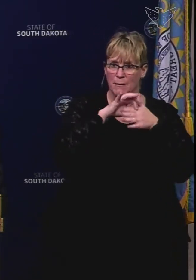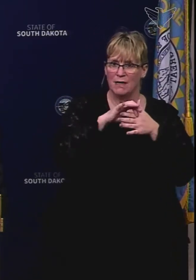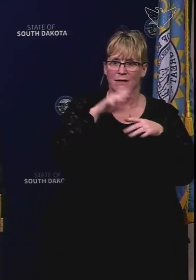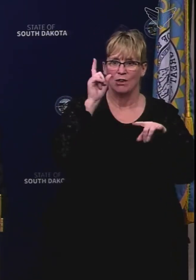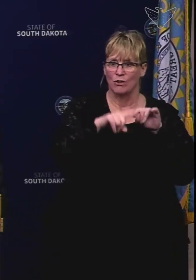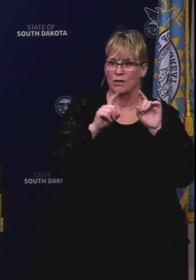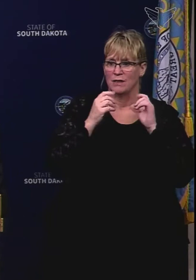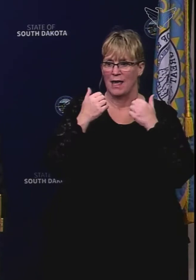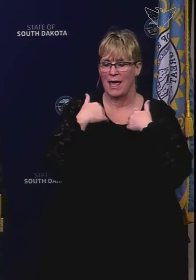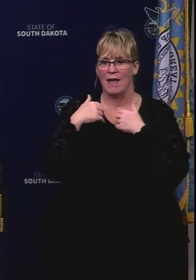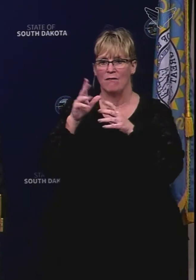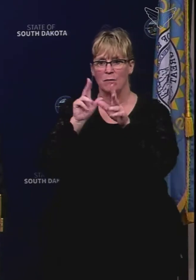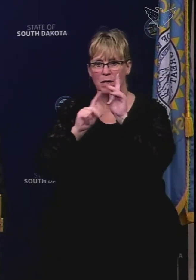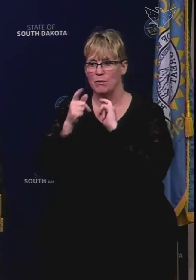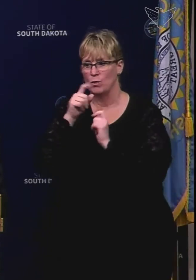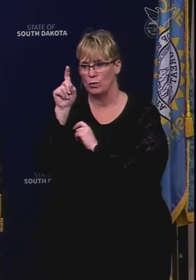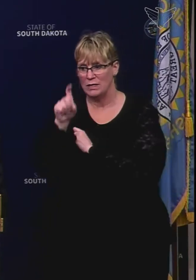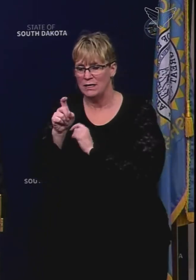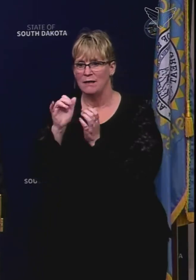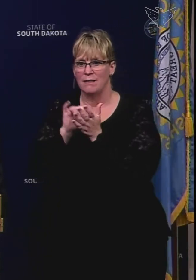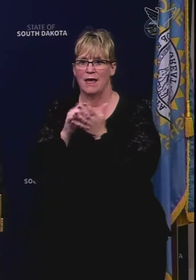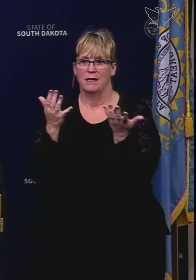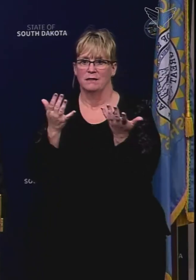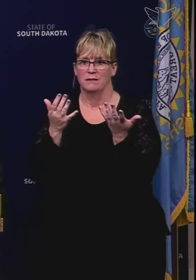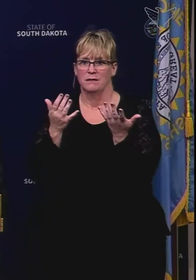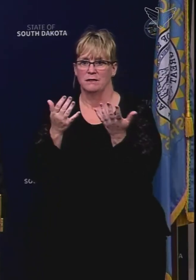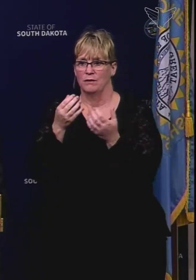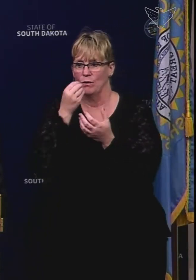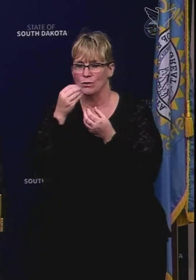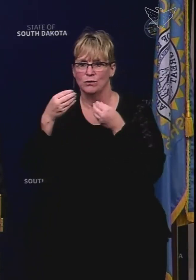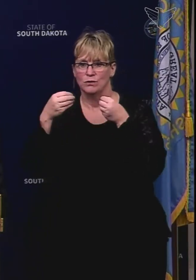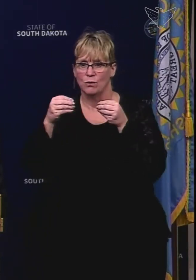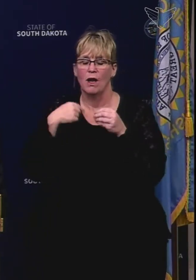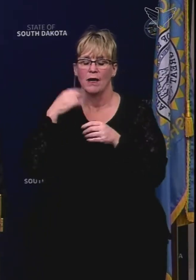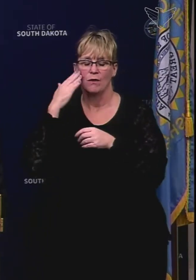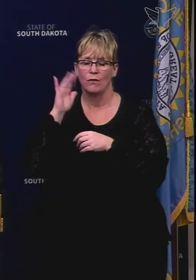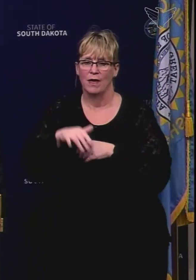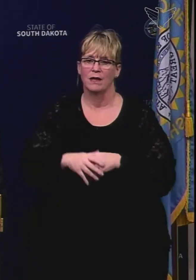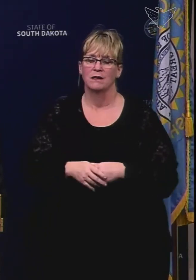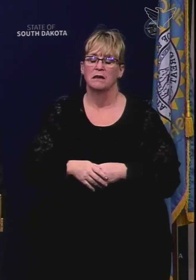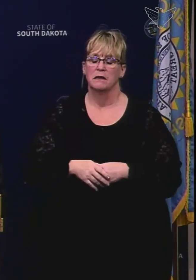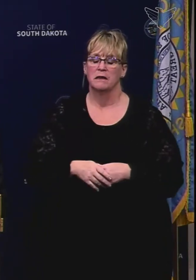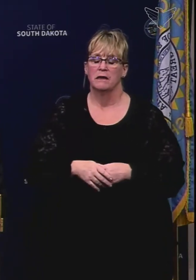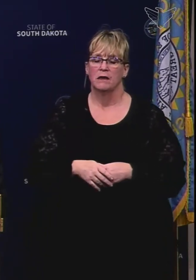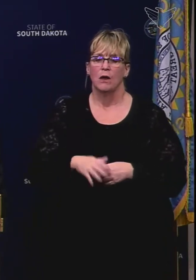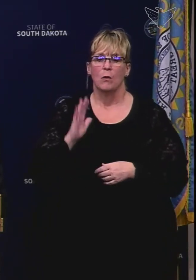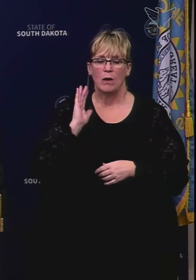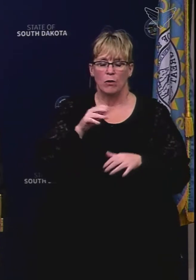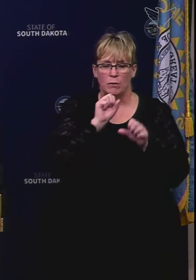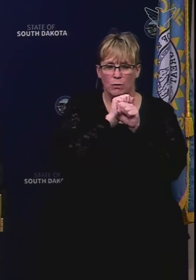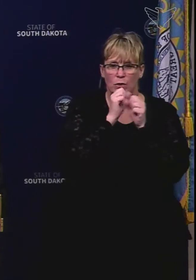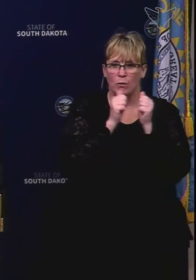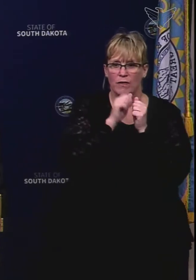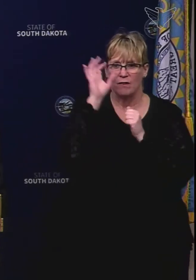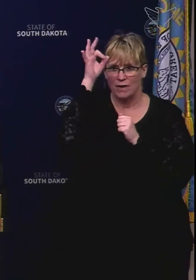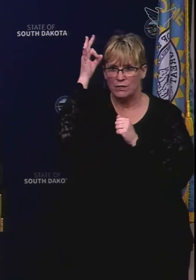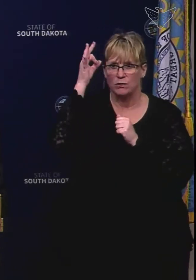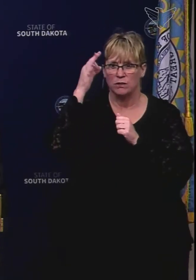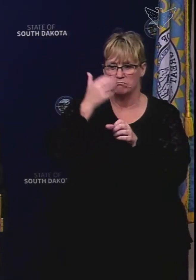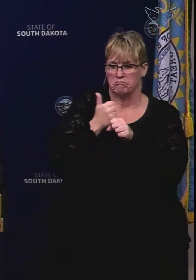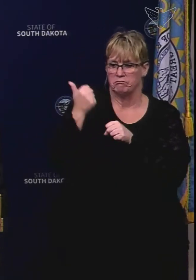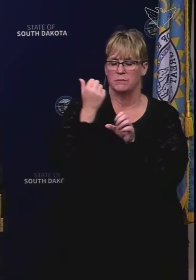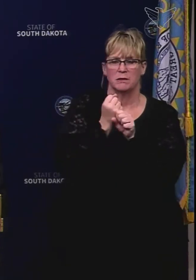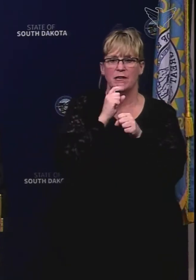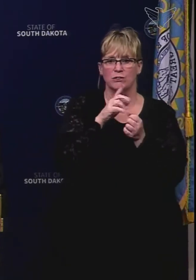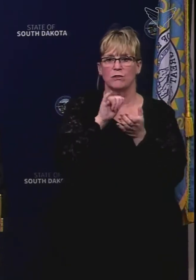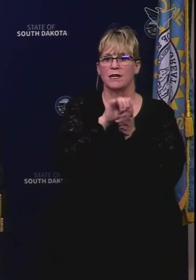able to get to folks in need and get it out quickly. So that is something we'll be tracking and working with our federal delegation to